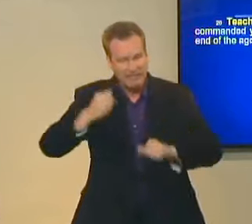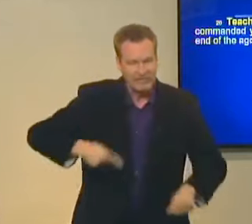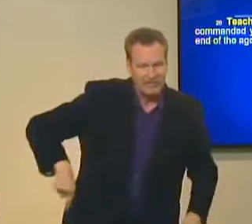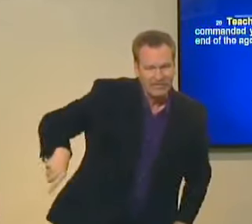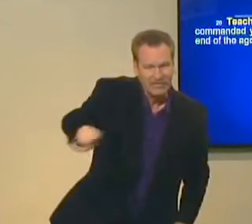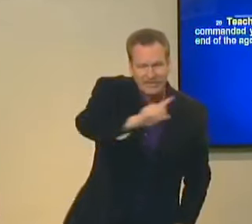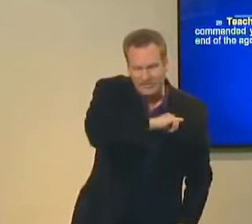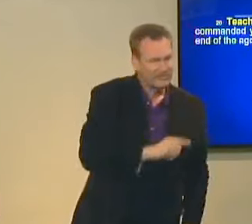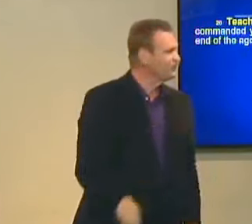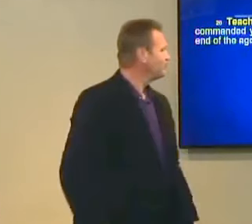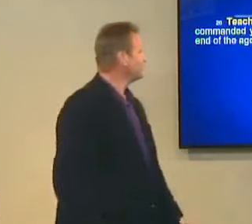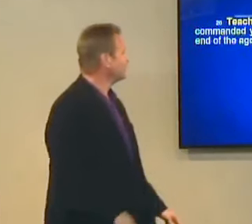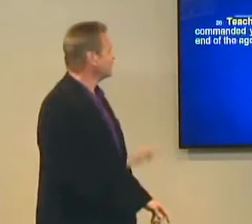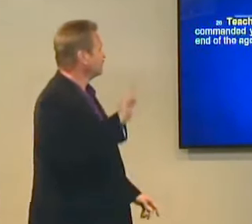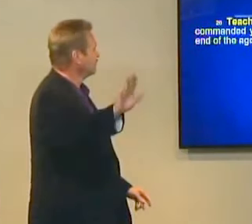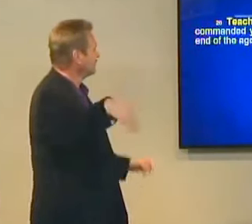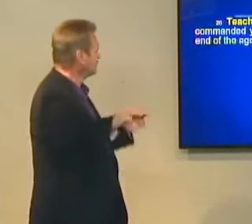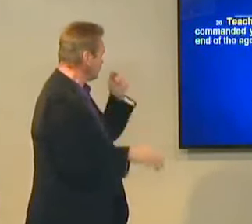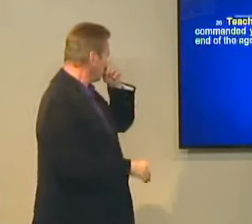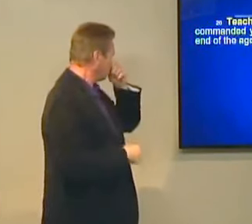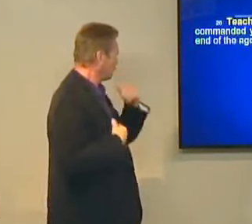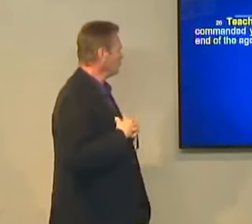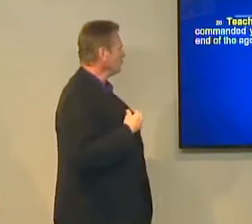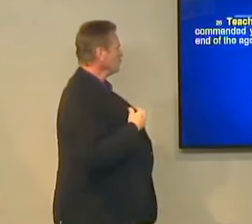God never needs us or presents us he is always with us